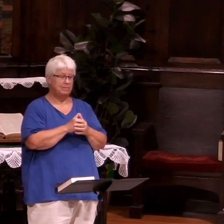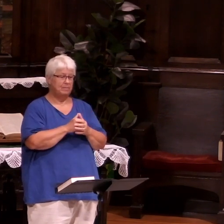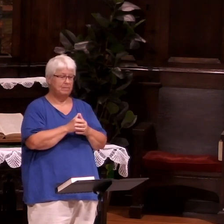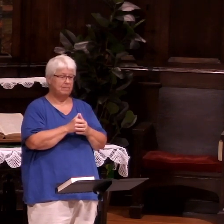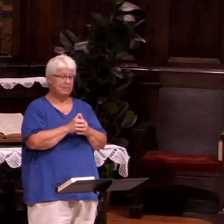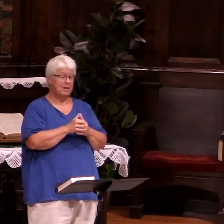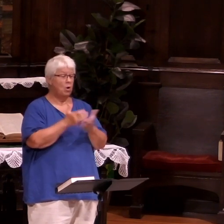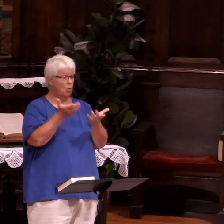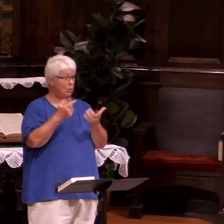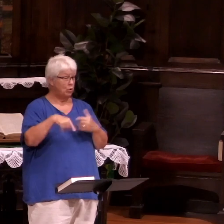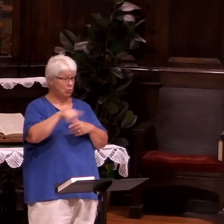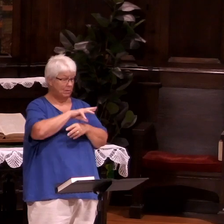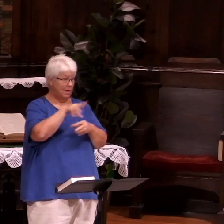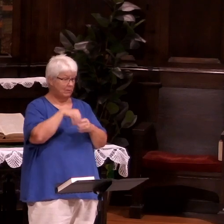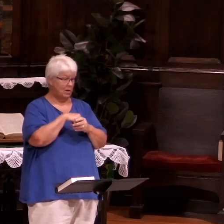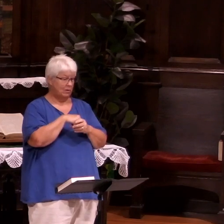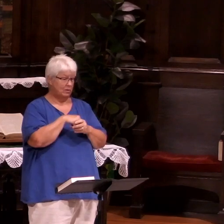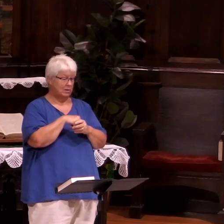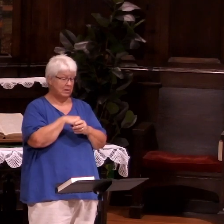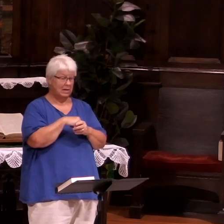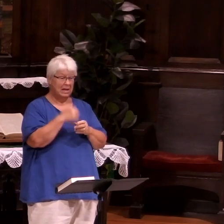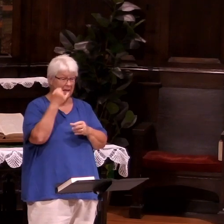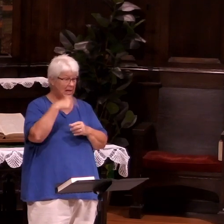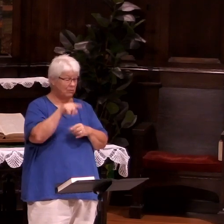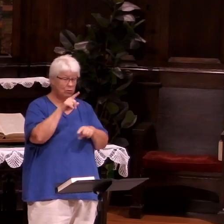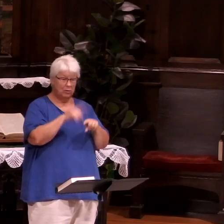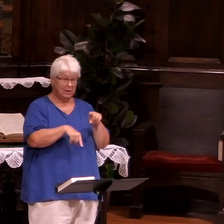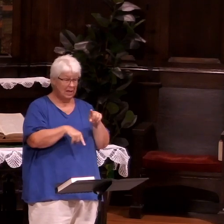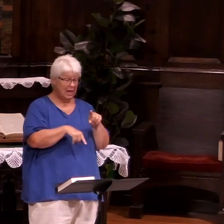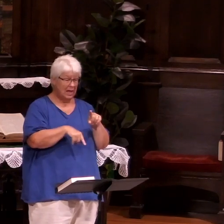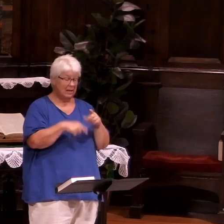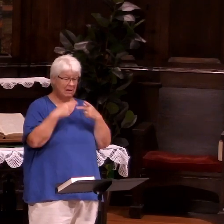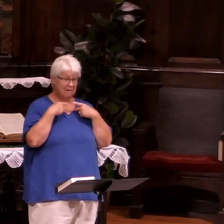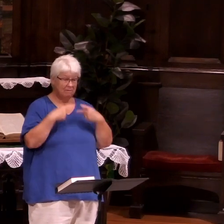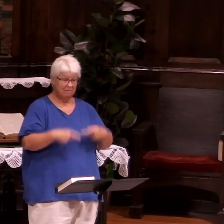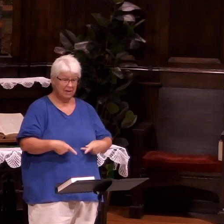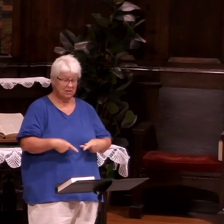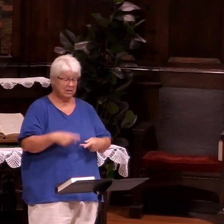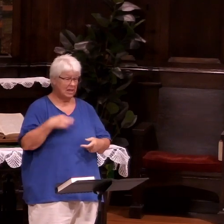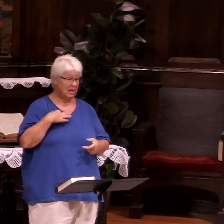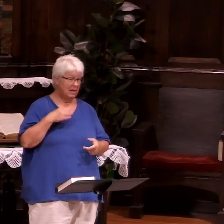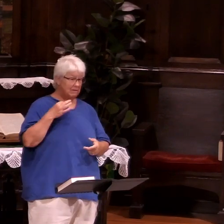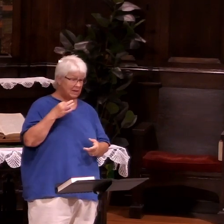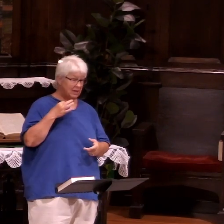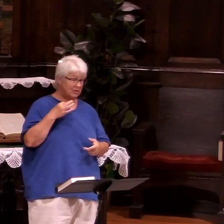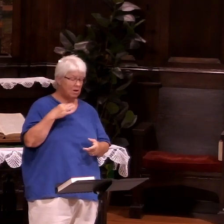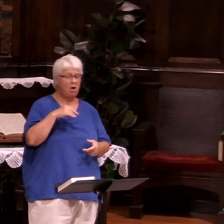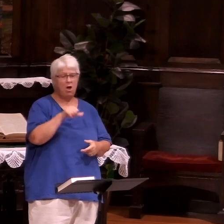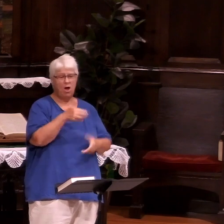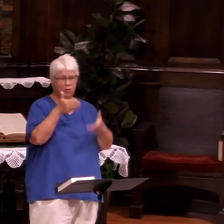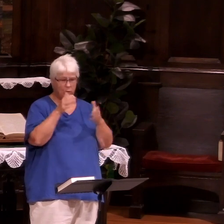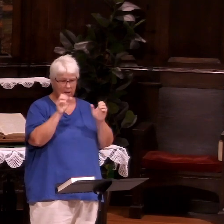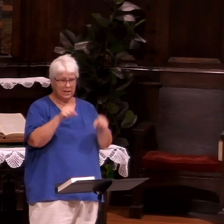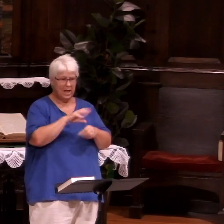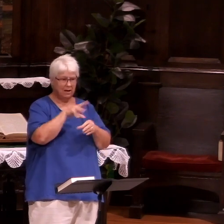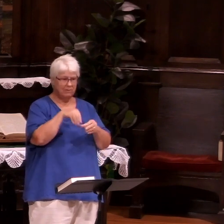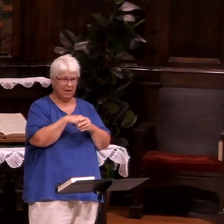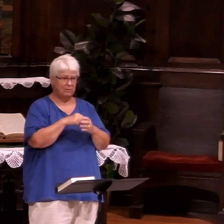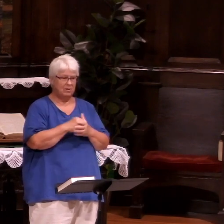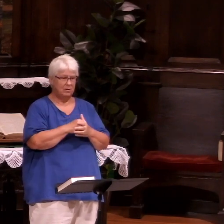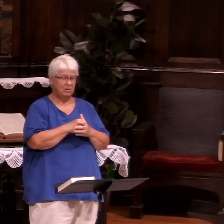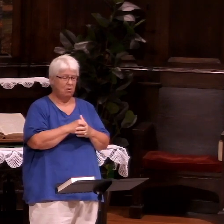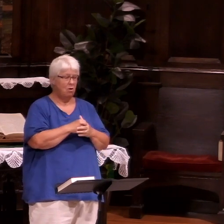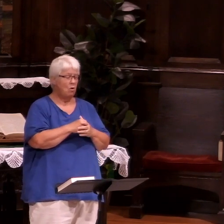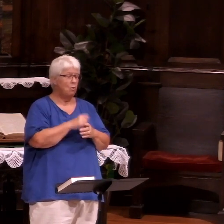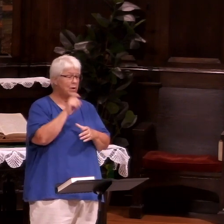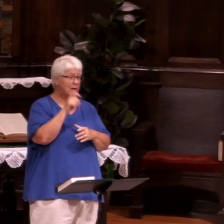we want you to be a part of it. Even if you are unable to physically volunteer, there are other ways to be a part of it. We are